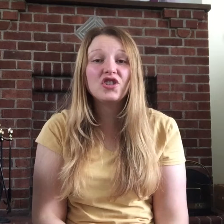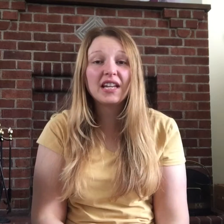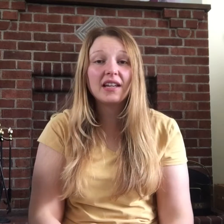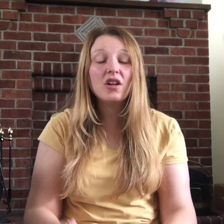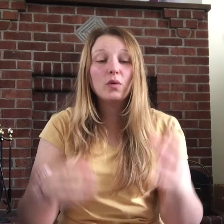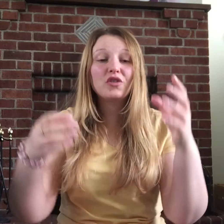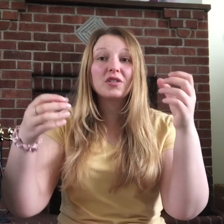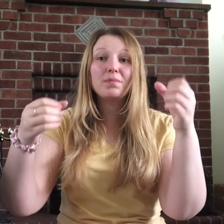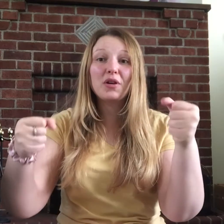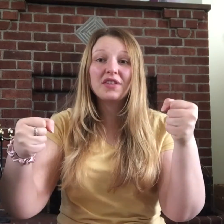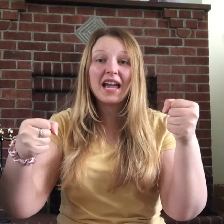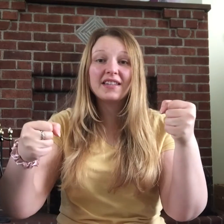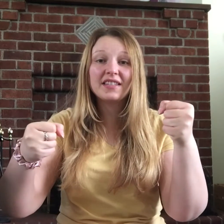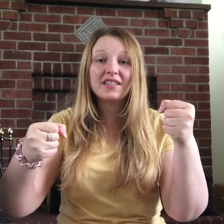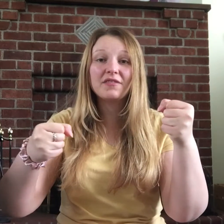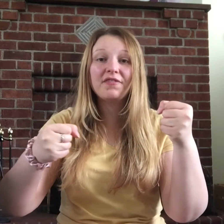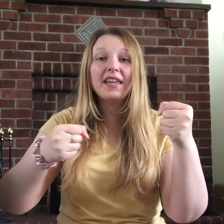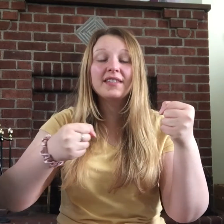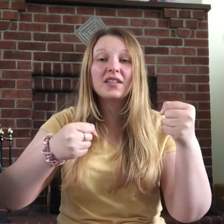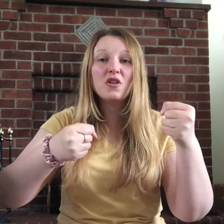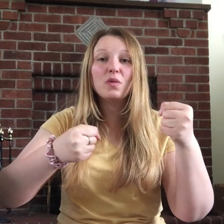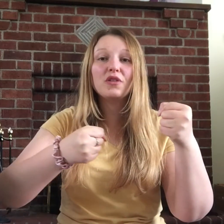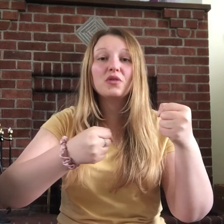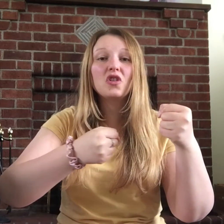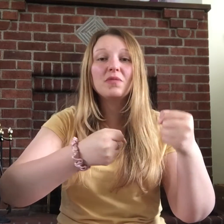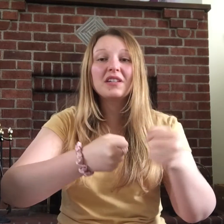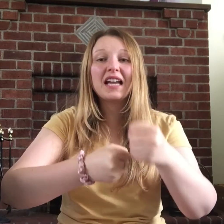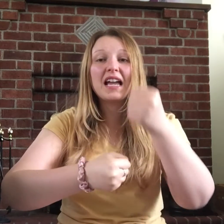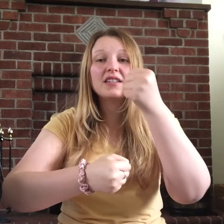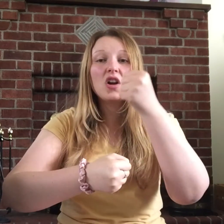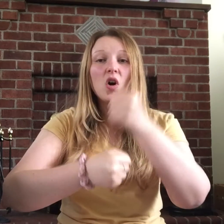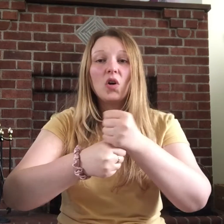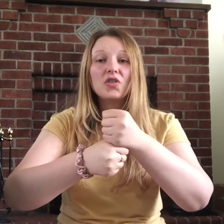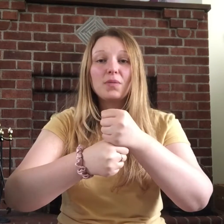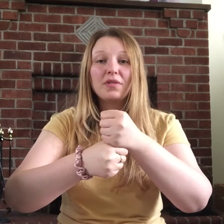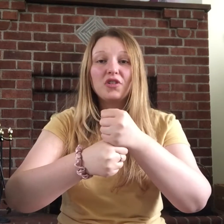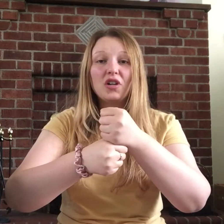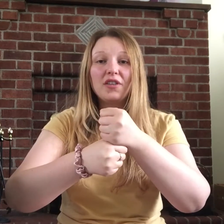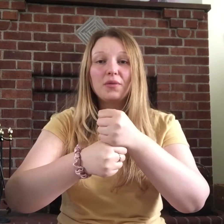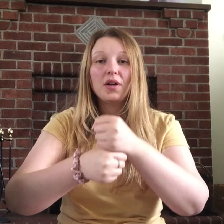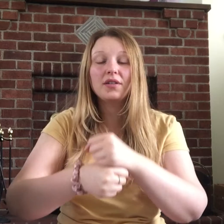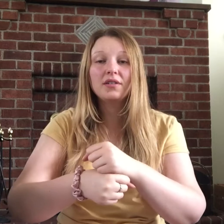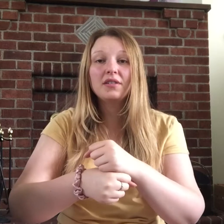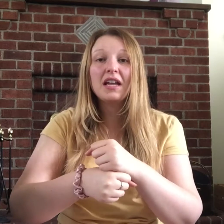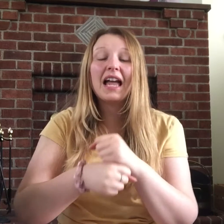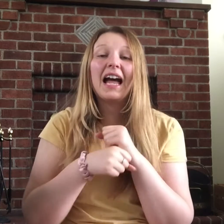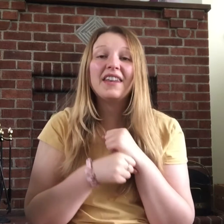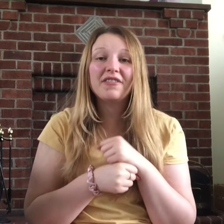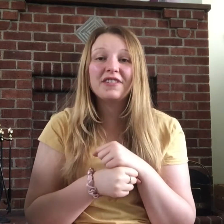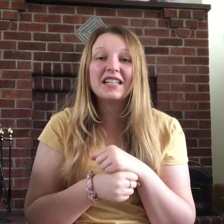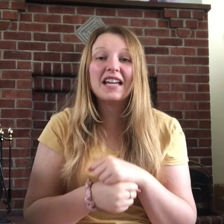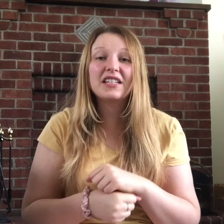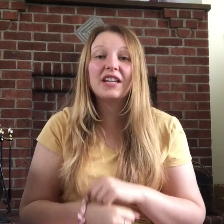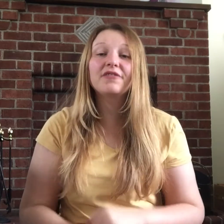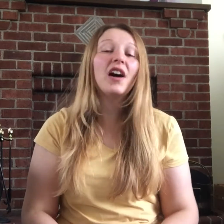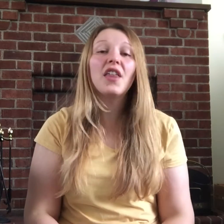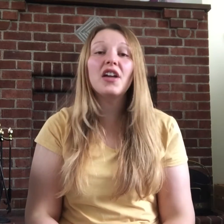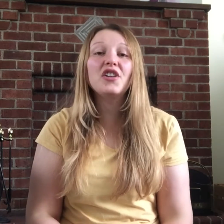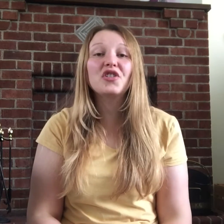G, which is both hands into fists with your dominant hand on top of your other one. And then for daddy and father, you're going